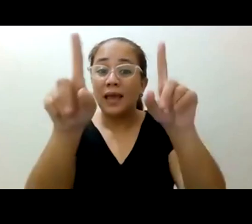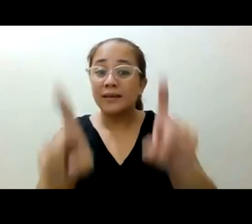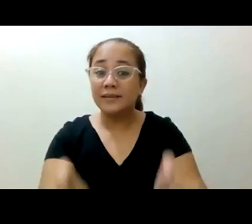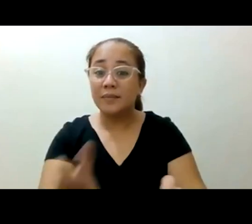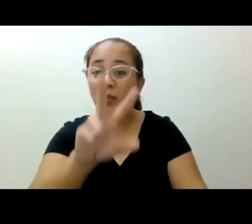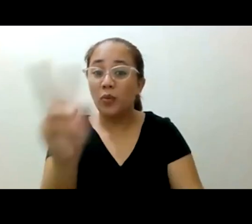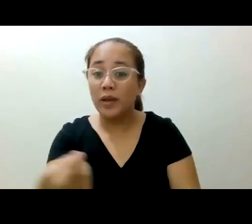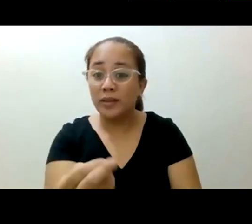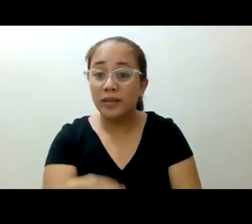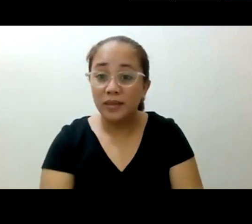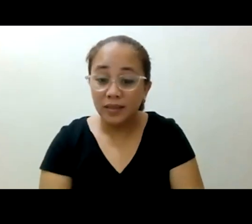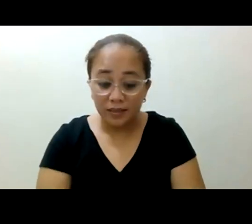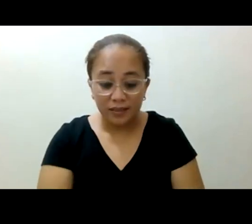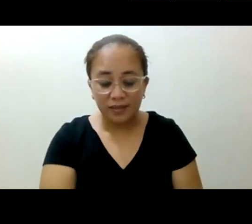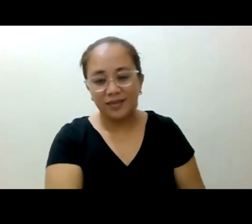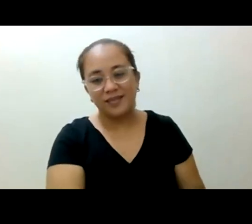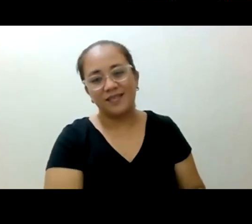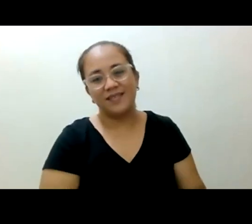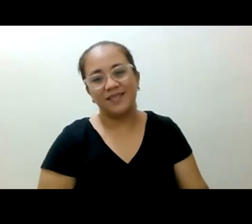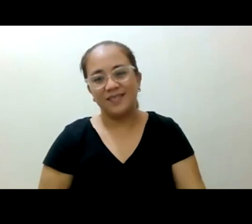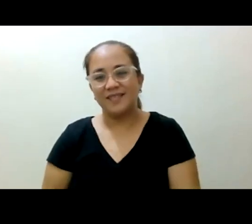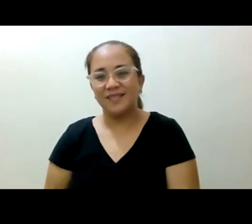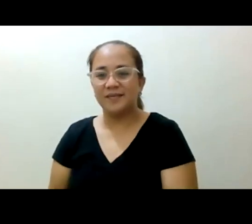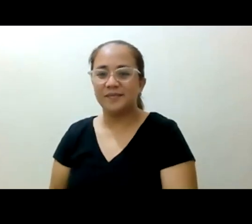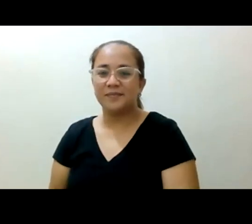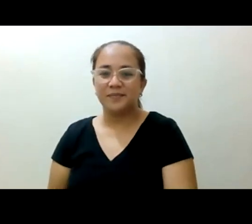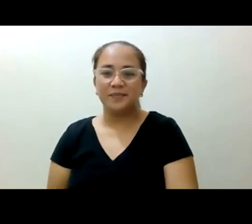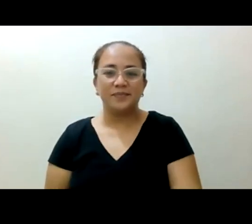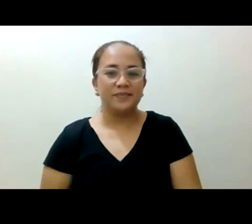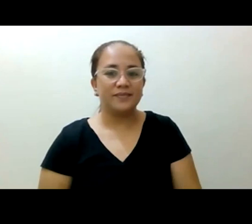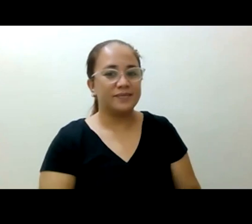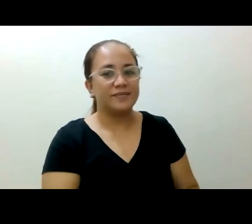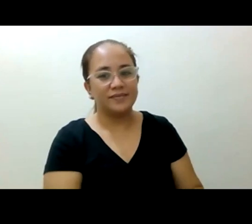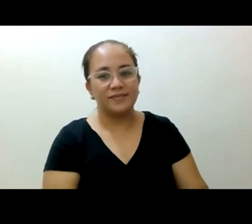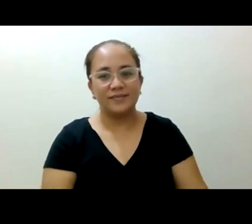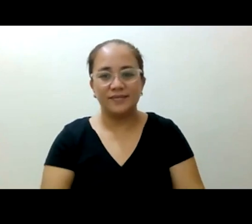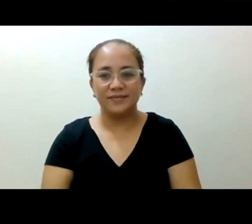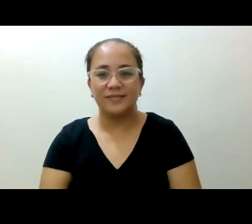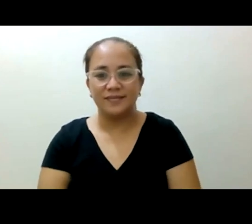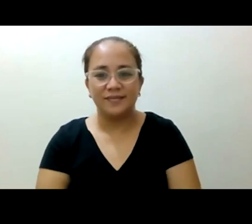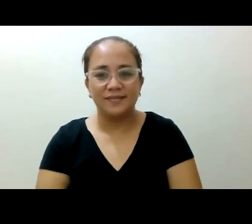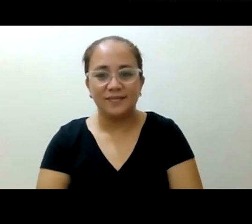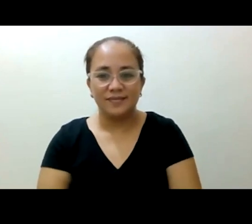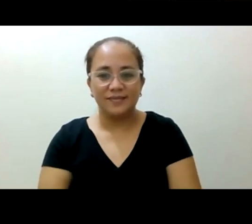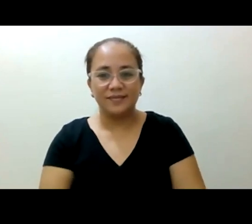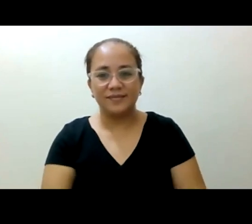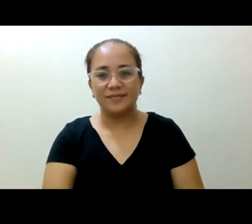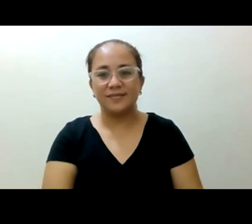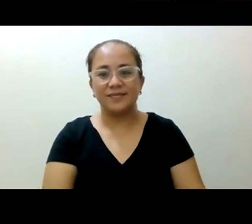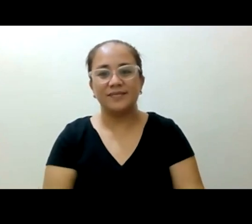So Dr. Woody's asking us, guys, when? Anybody? When?